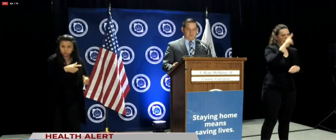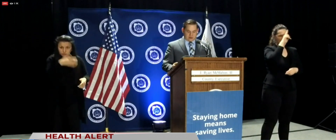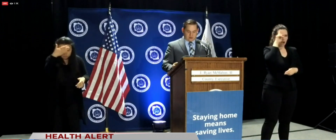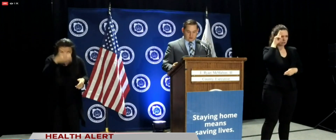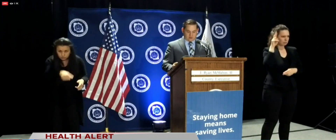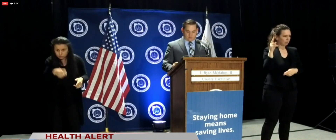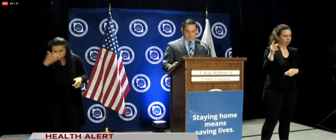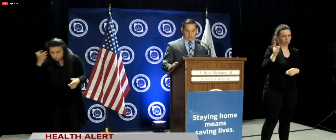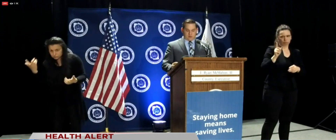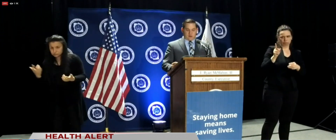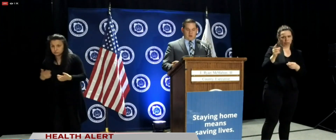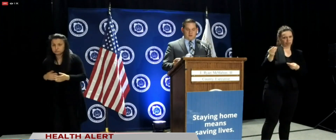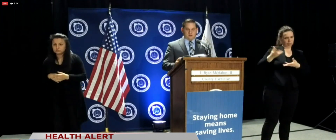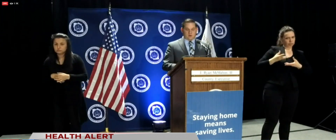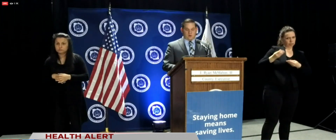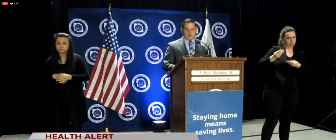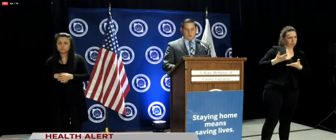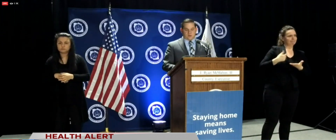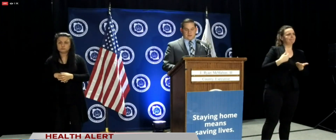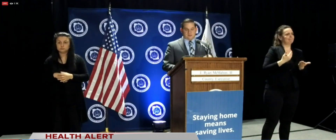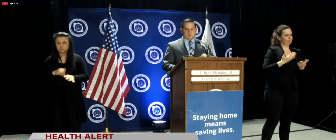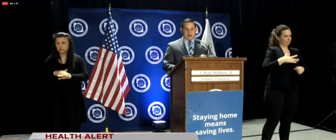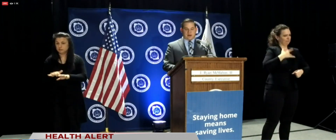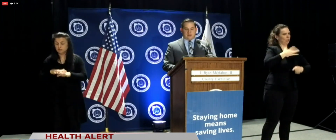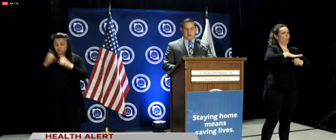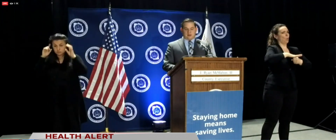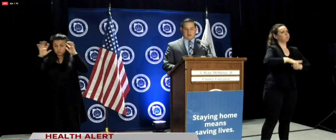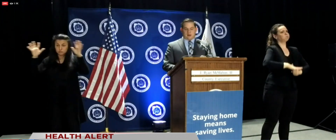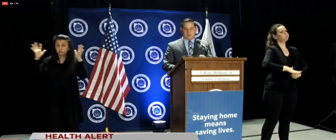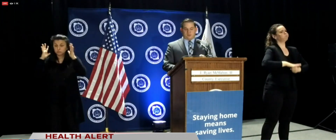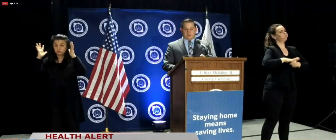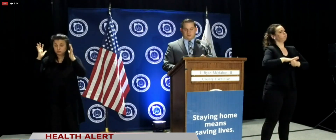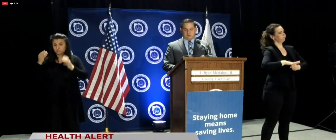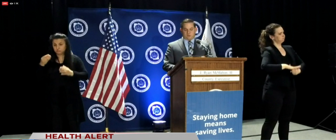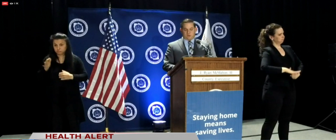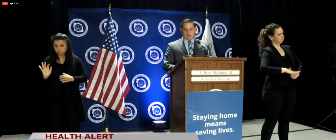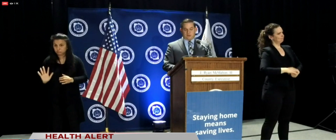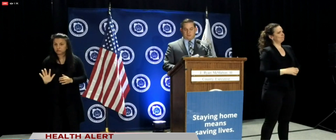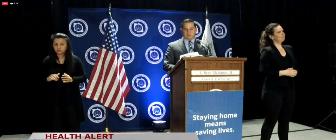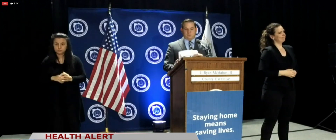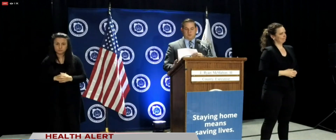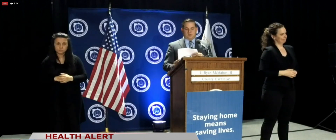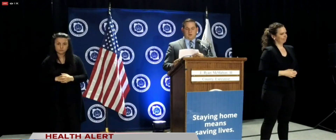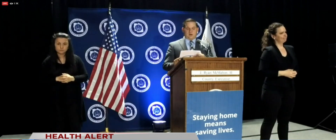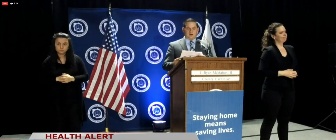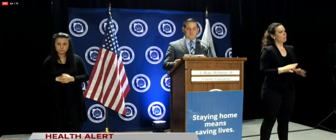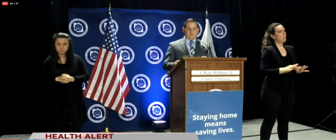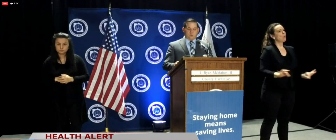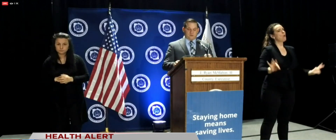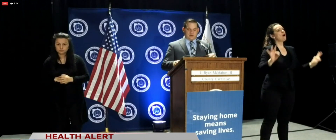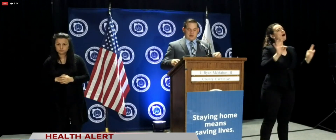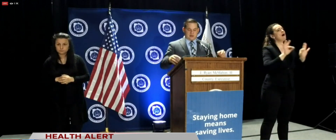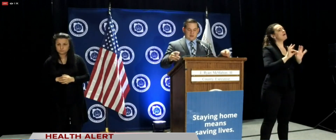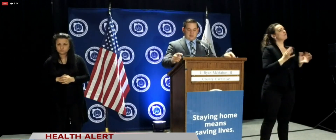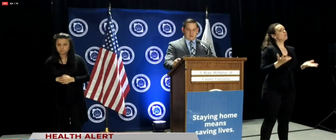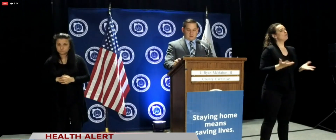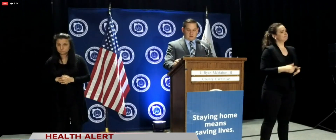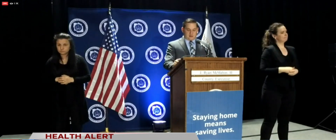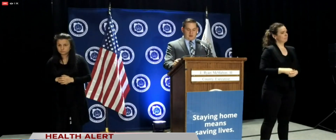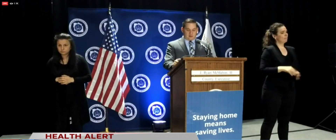help us flatten our curve. So that's why a couple things that we really need to focus in